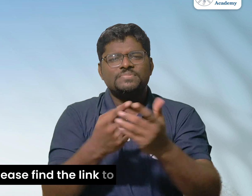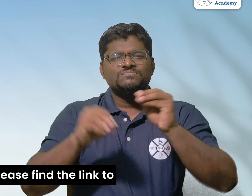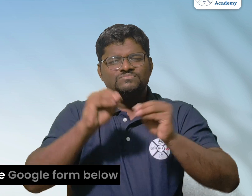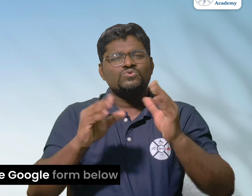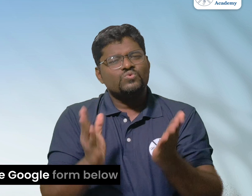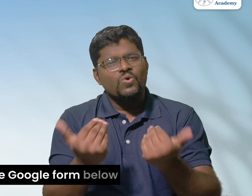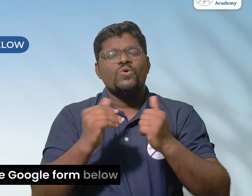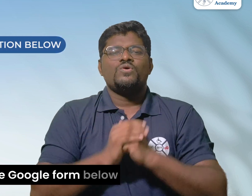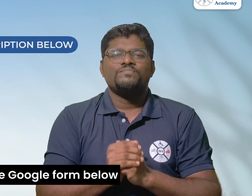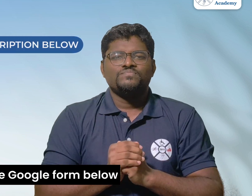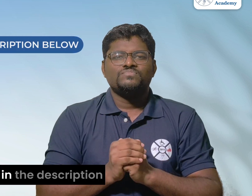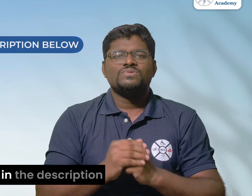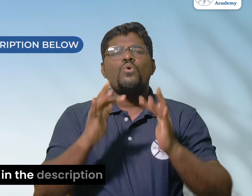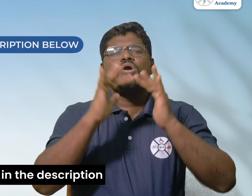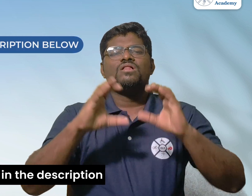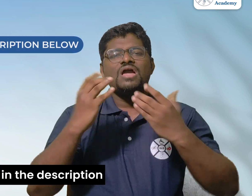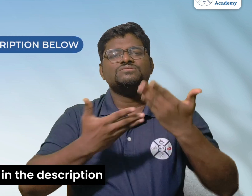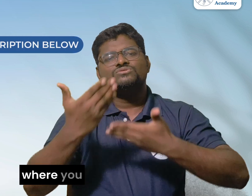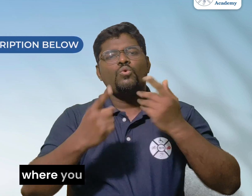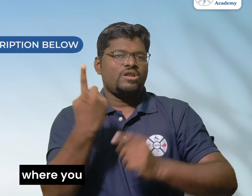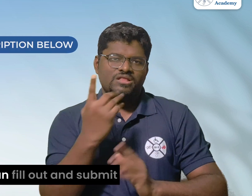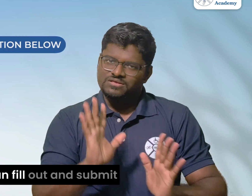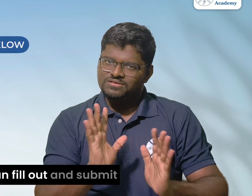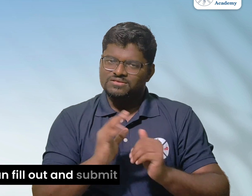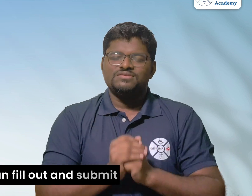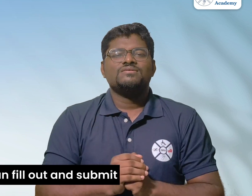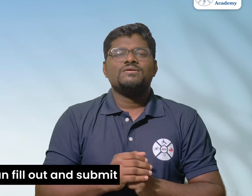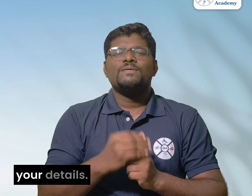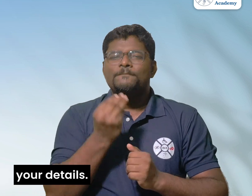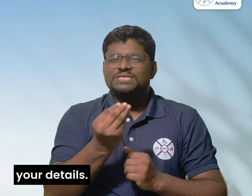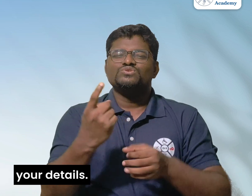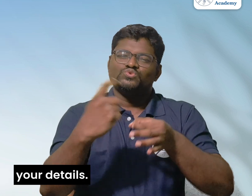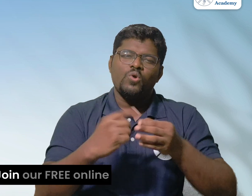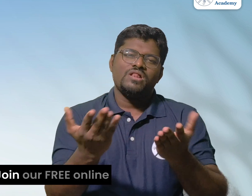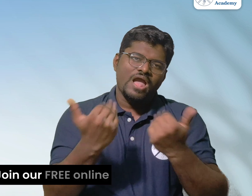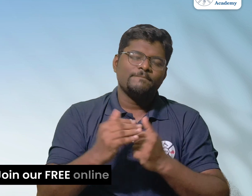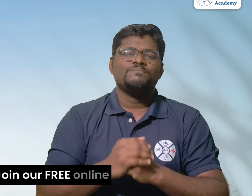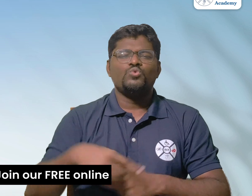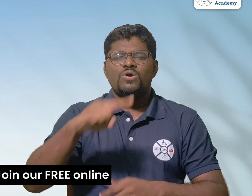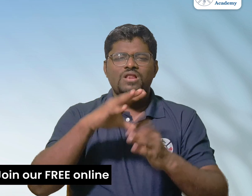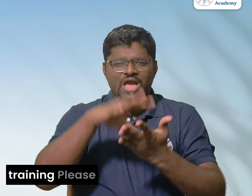to the Google form below in the description where you can fill out and submit your details. Join our free online